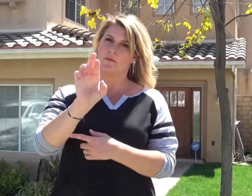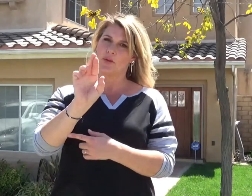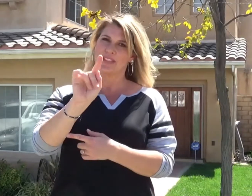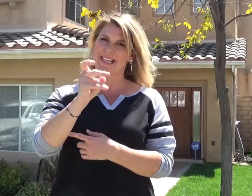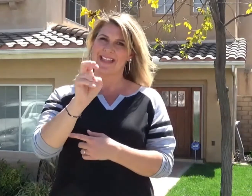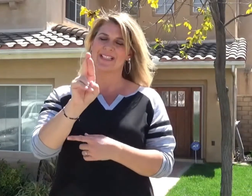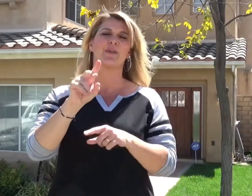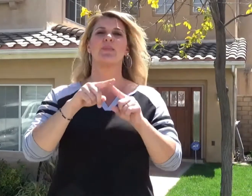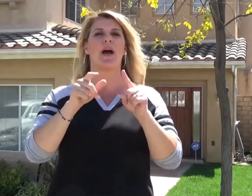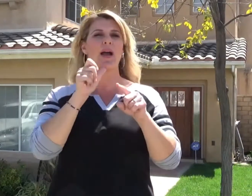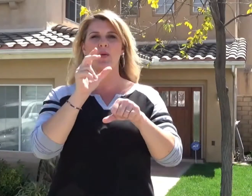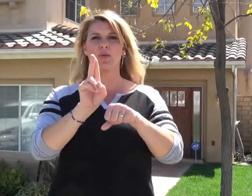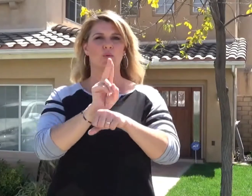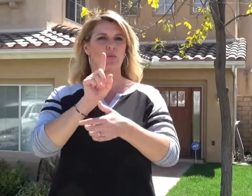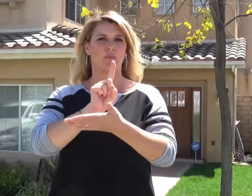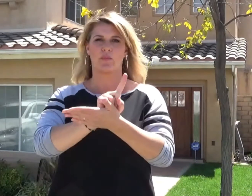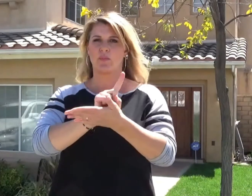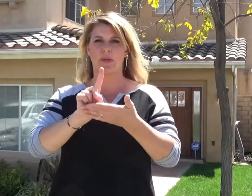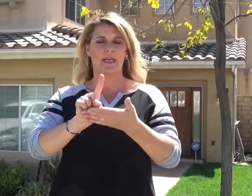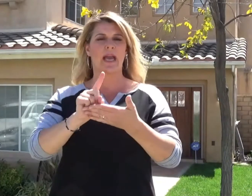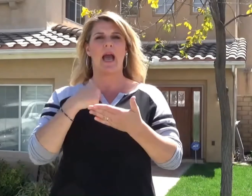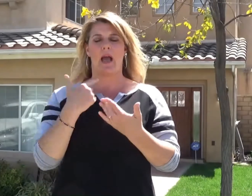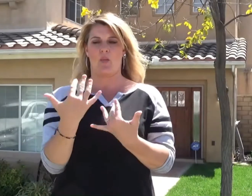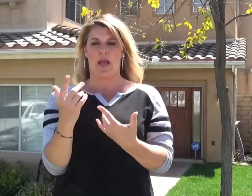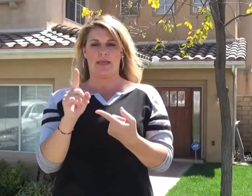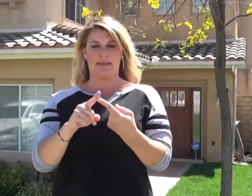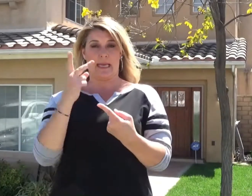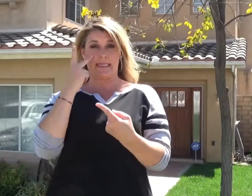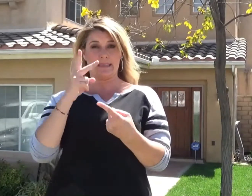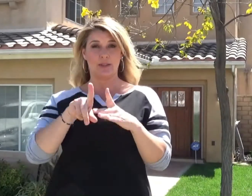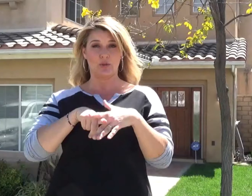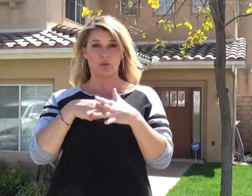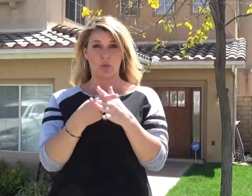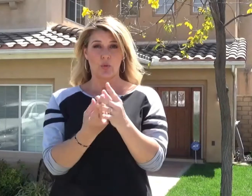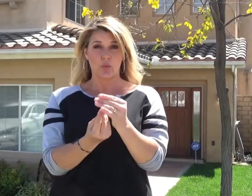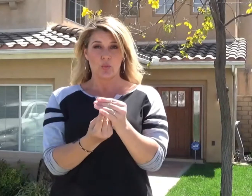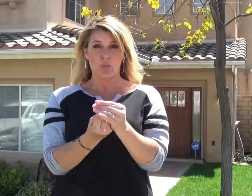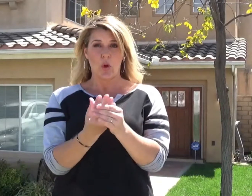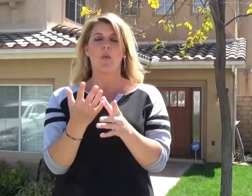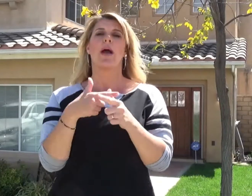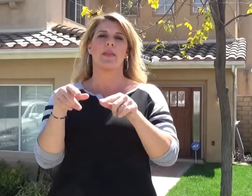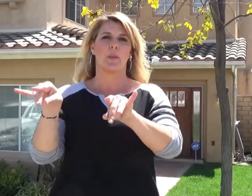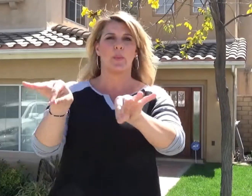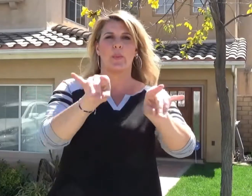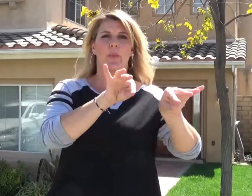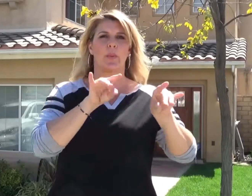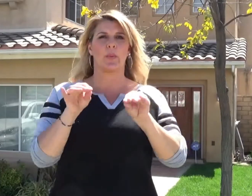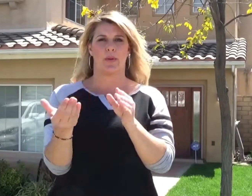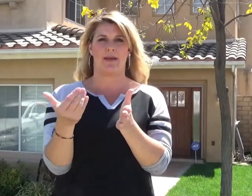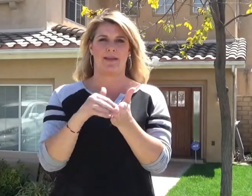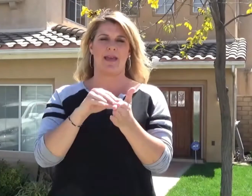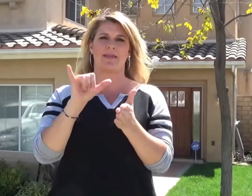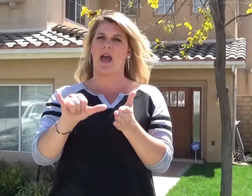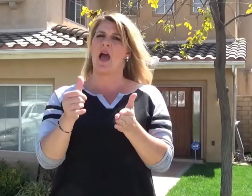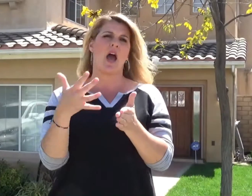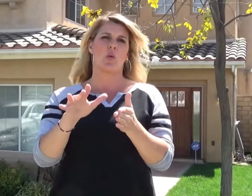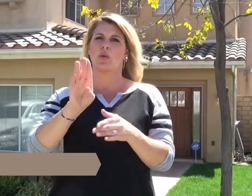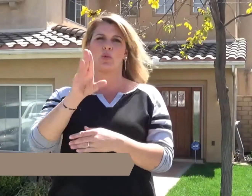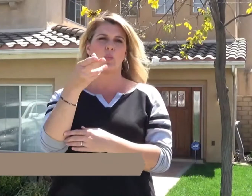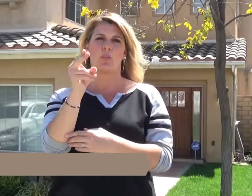fertilizer. Now with that, I don't use that the first week. I hold off on that until I see the seeds start to grow, and then I